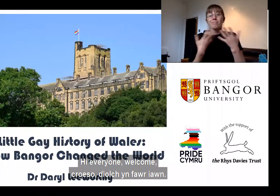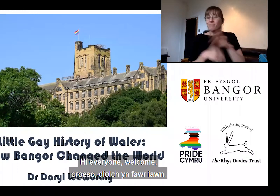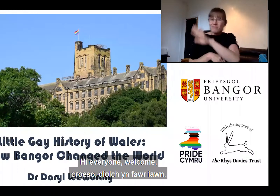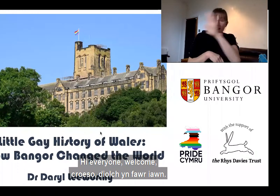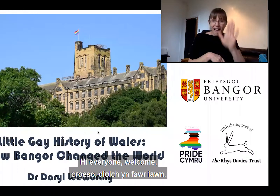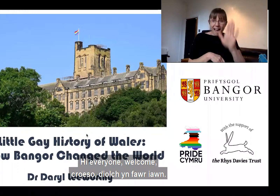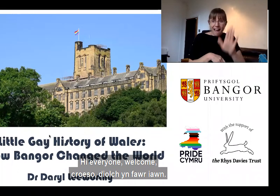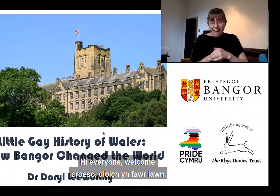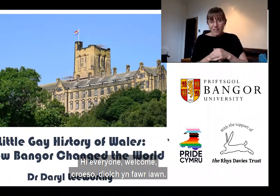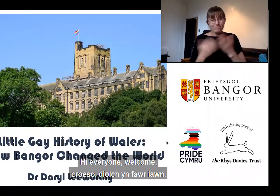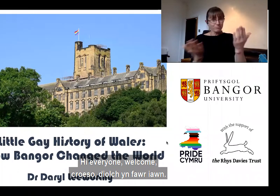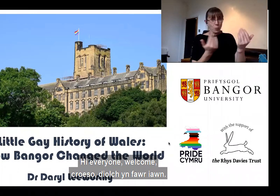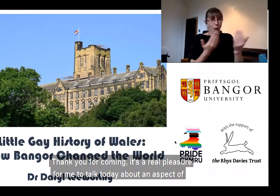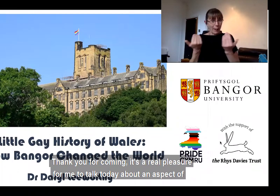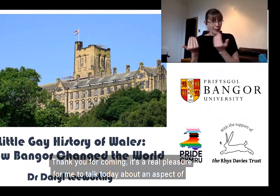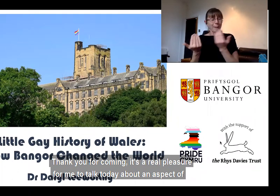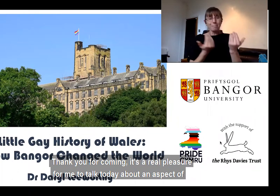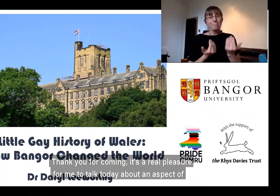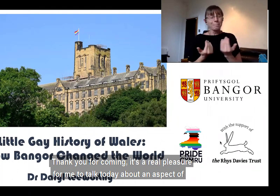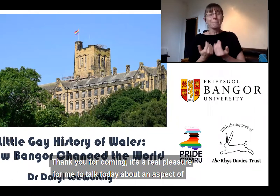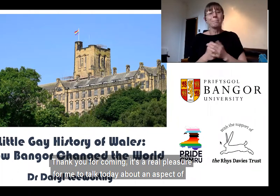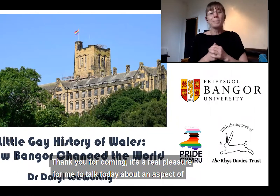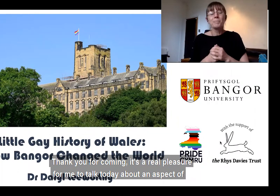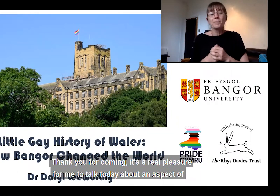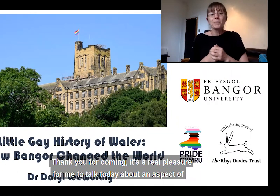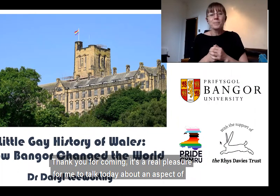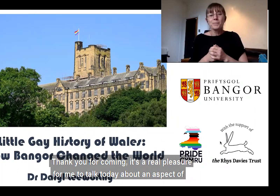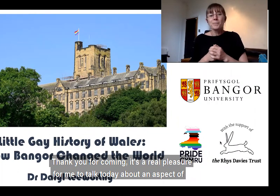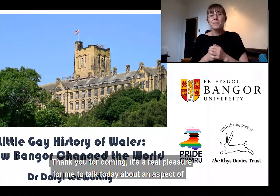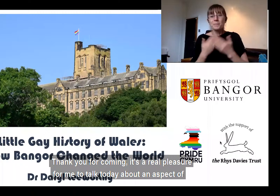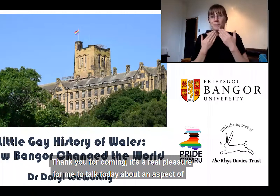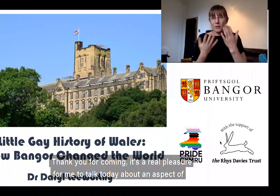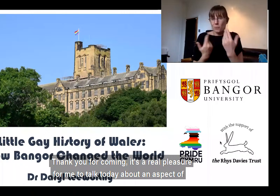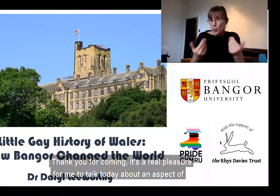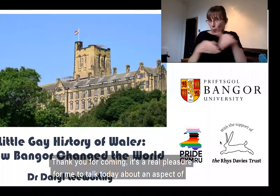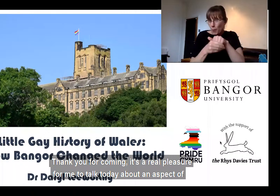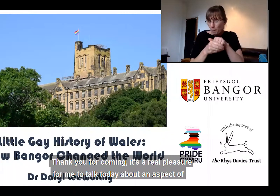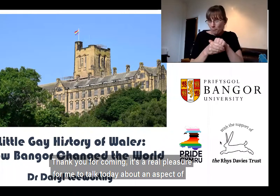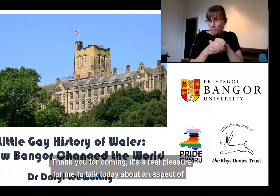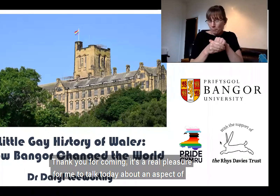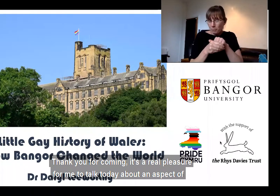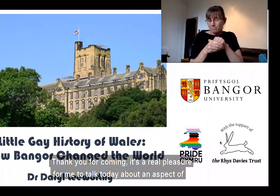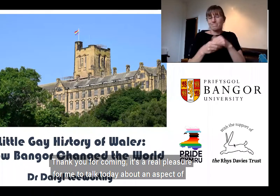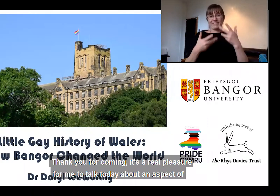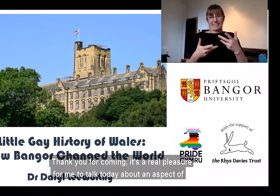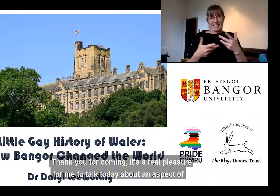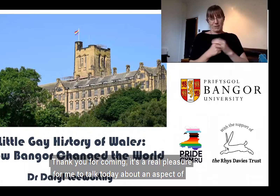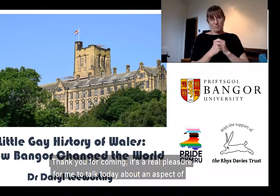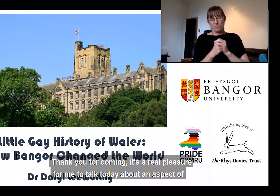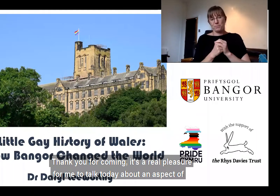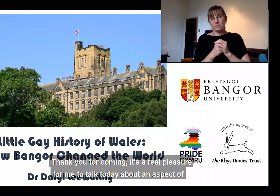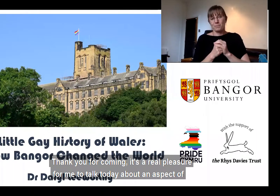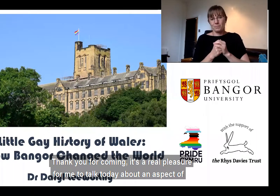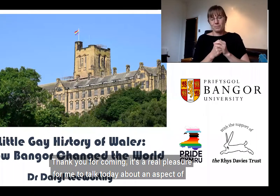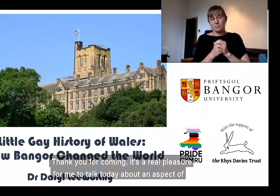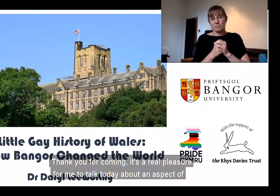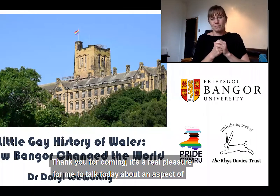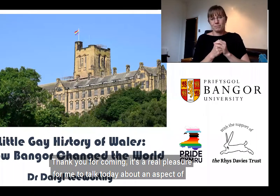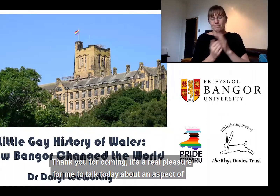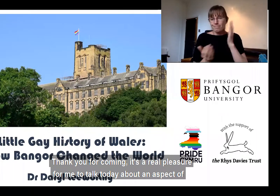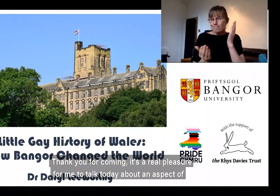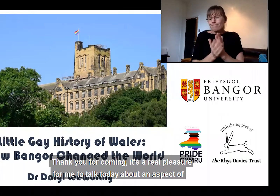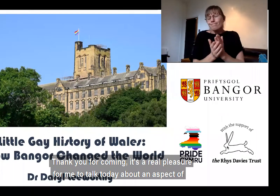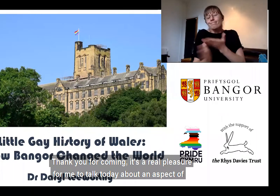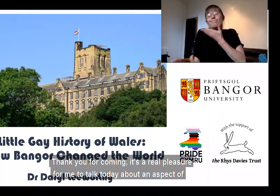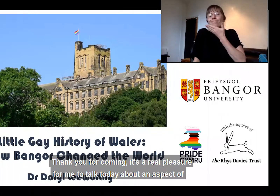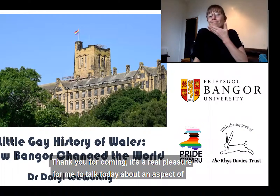everyone. Welcome, croeso, diolch yn fawr iawn am ddod. Thank you for coming. It's a real pleasure for